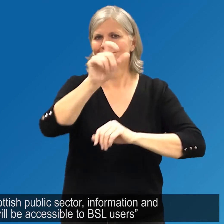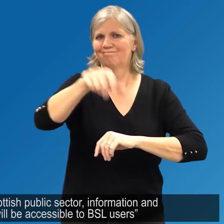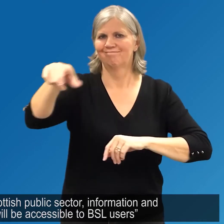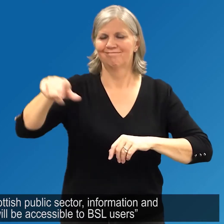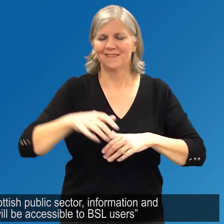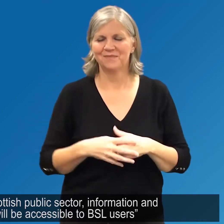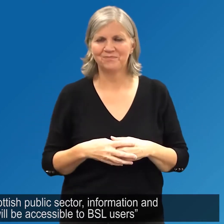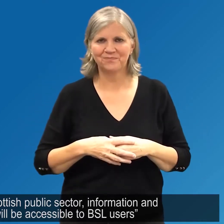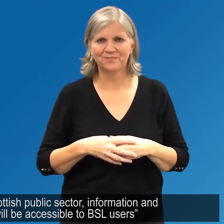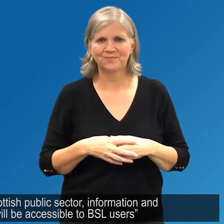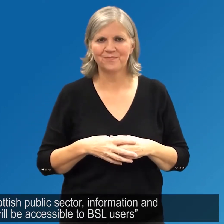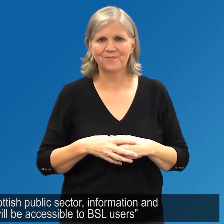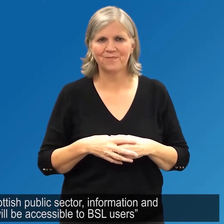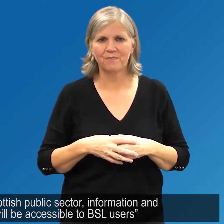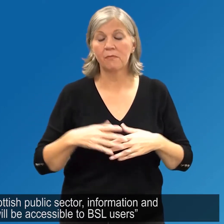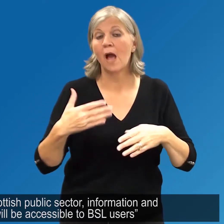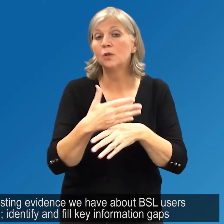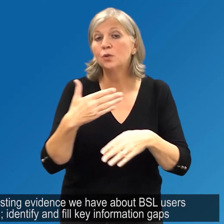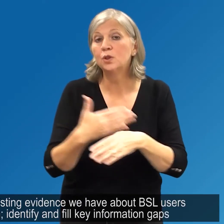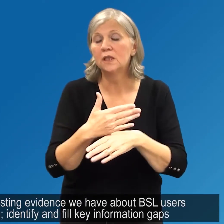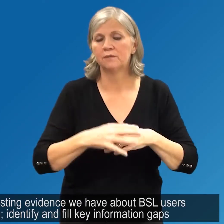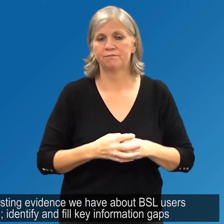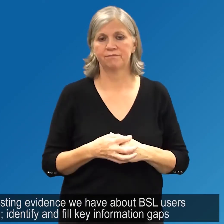accessible to BSL users.